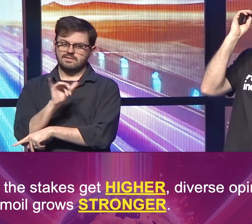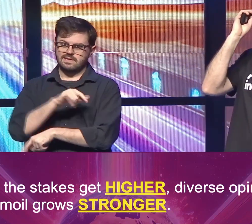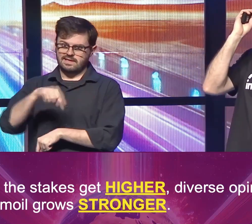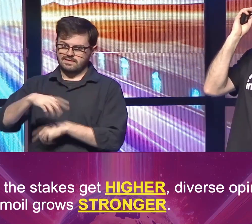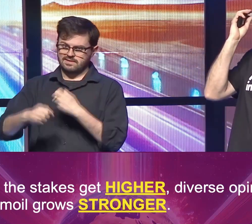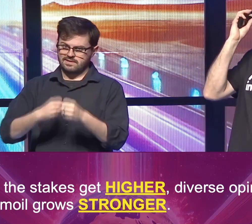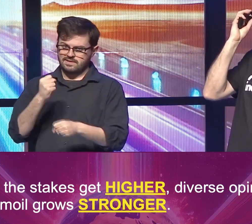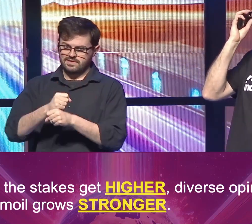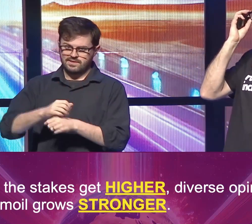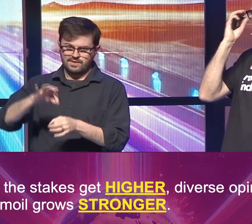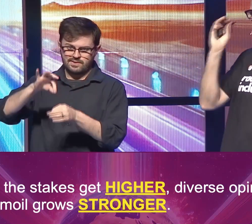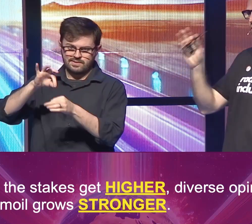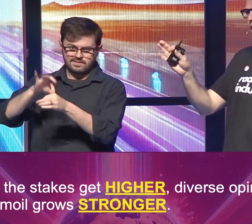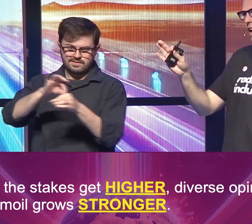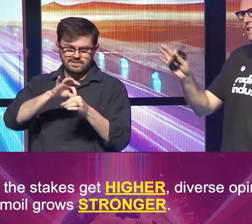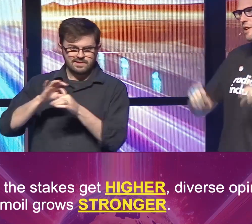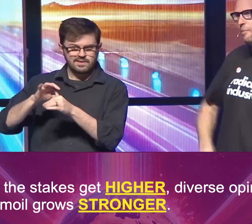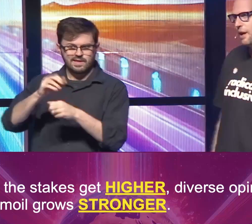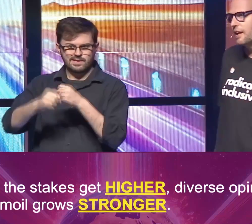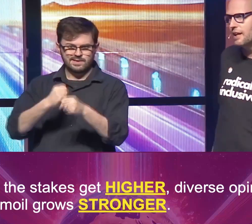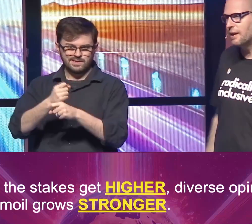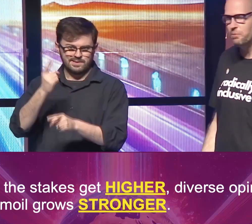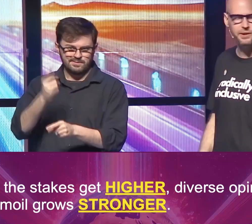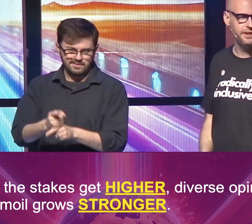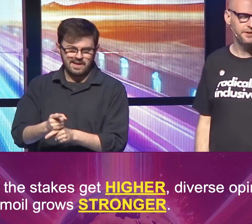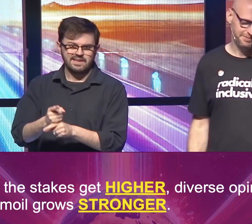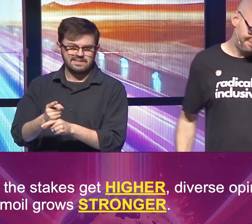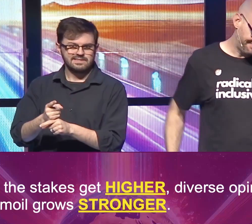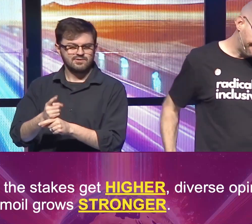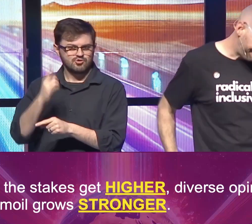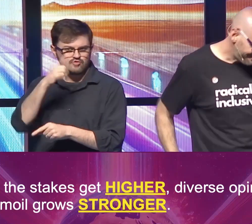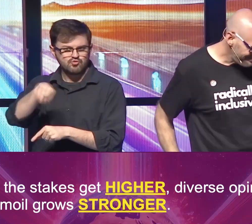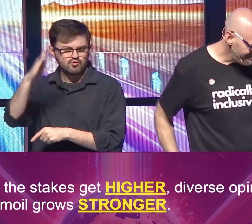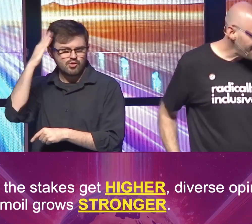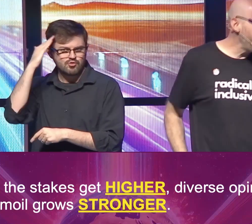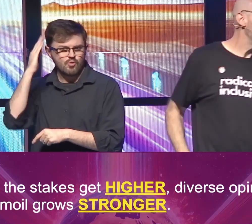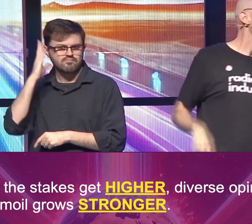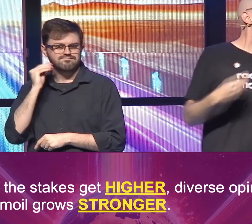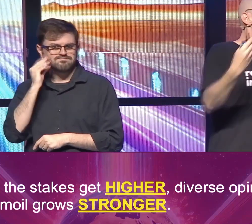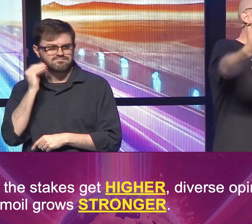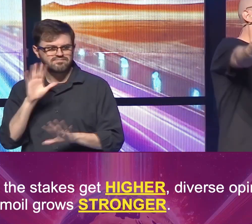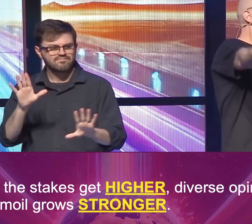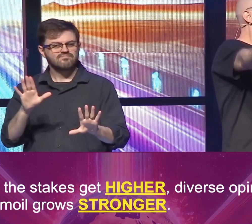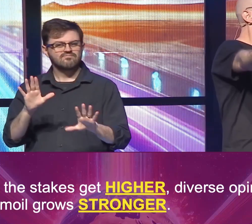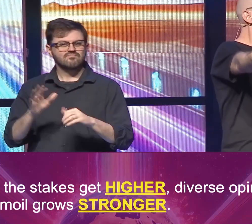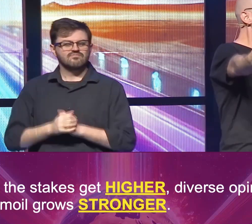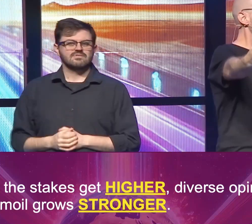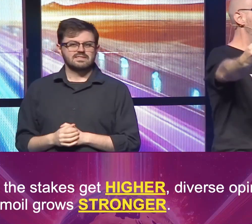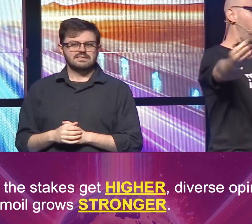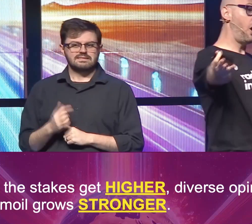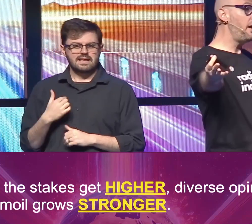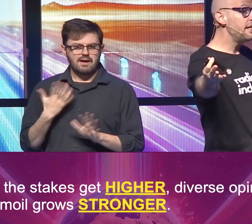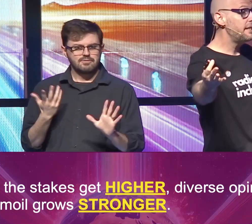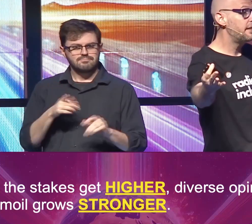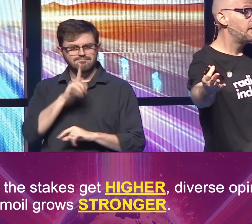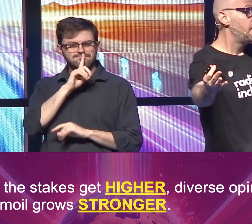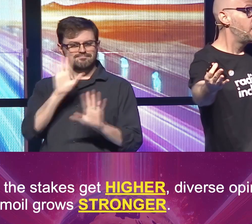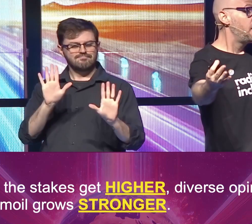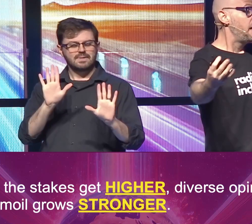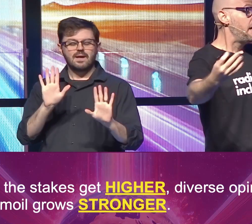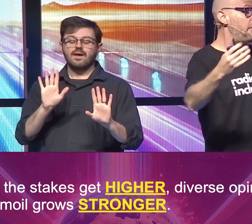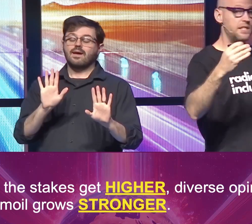that. We haven't received the offering yet, so I'm not going to get political. Right? But that's the truth of it. If we're